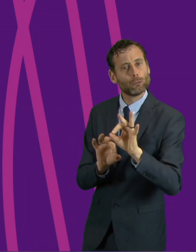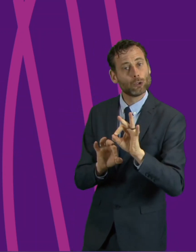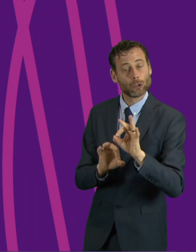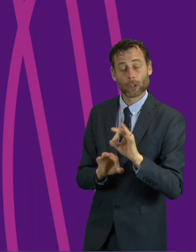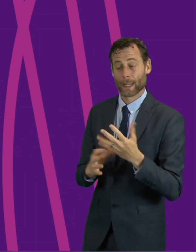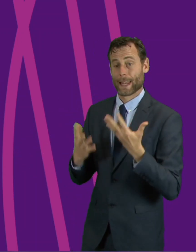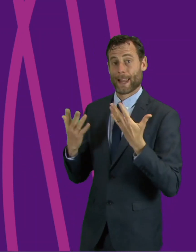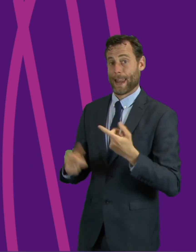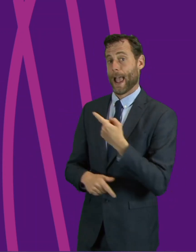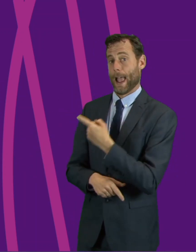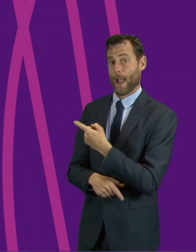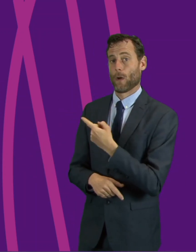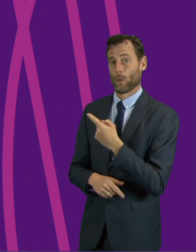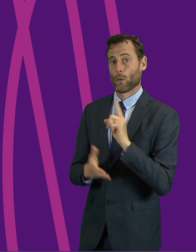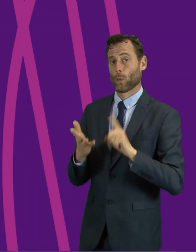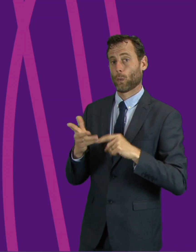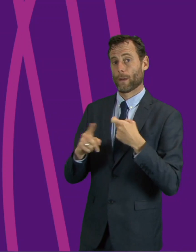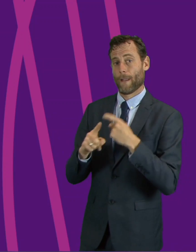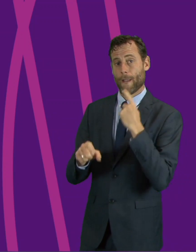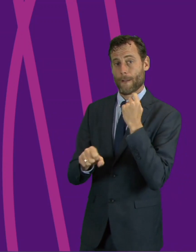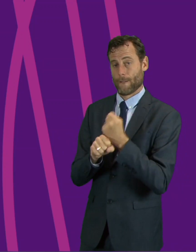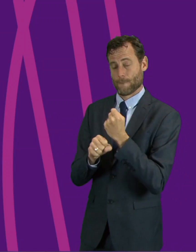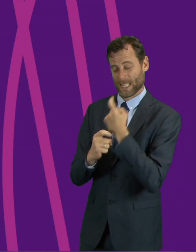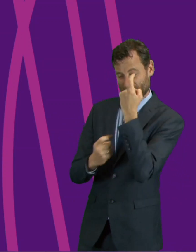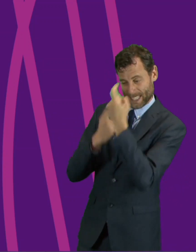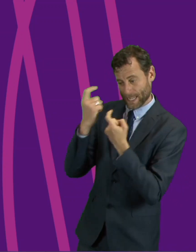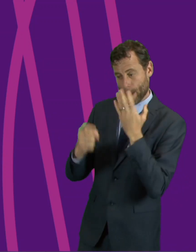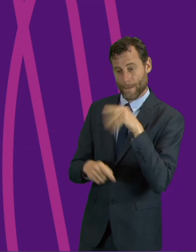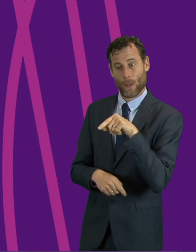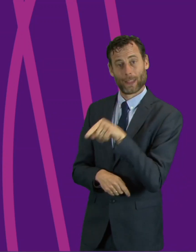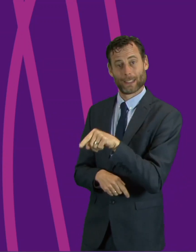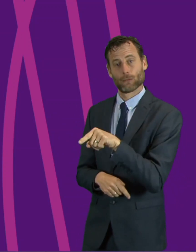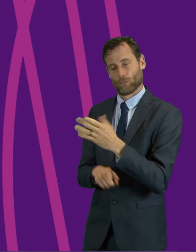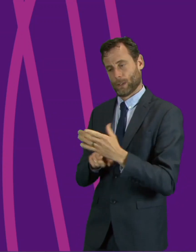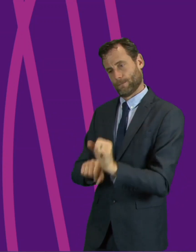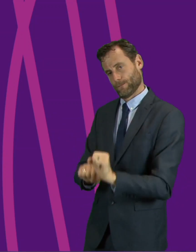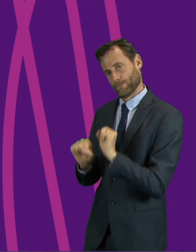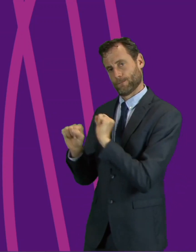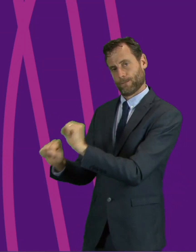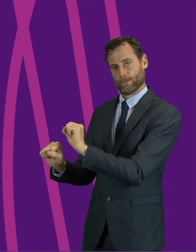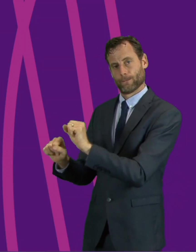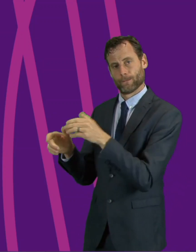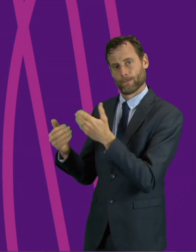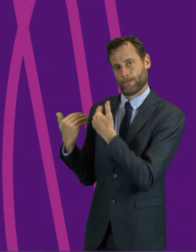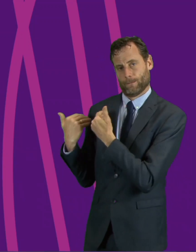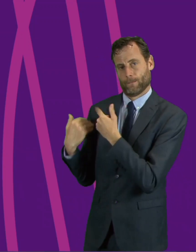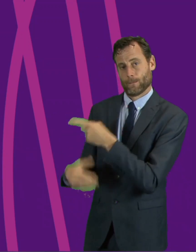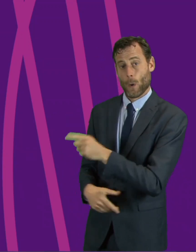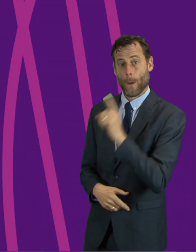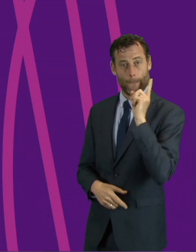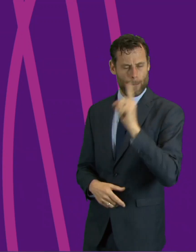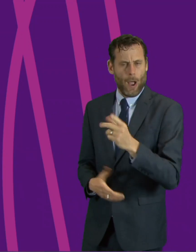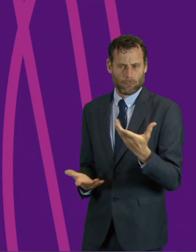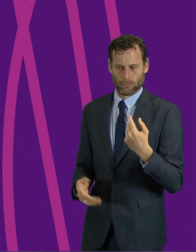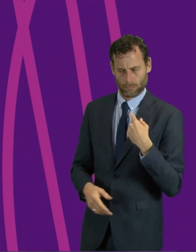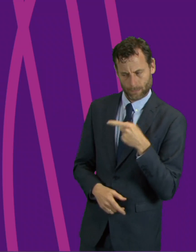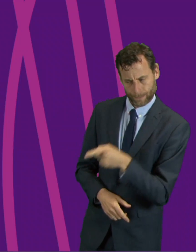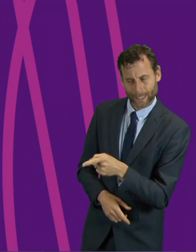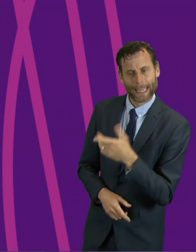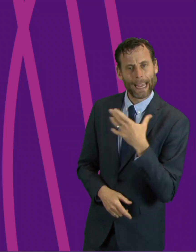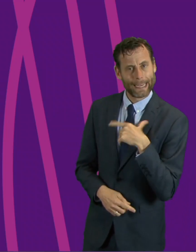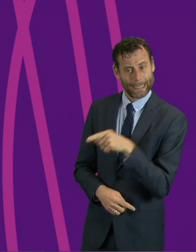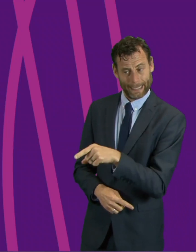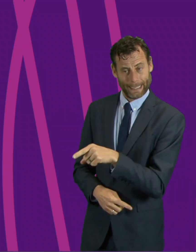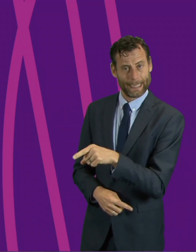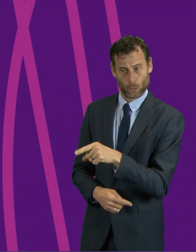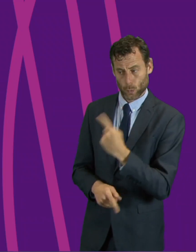under consideration by the UK government. It's a reserved matter, but my view is very clear that has to be part of how we continue to keep cases of